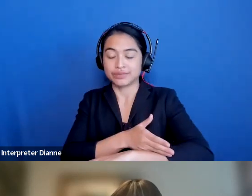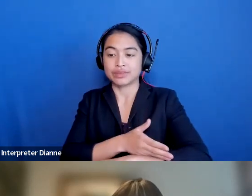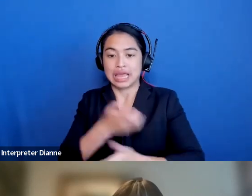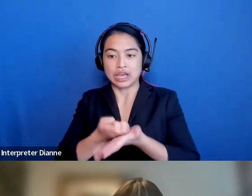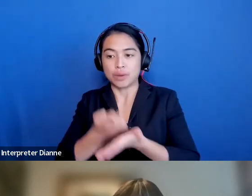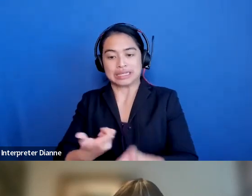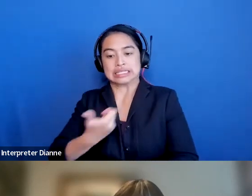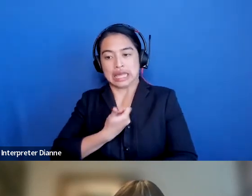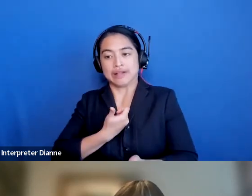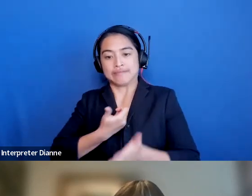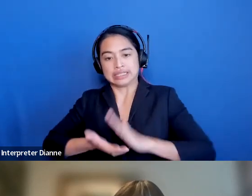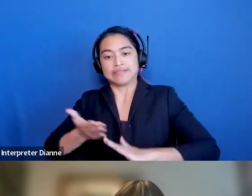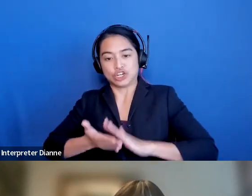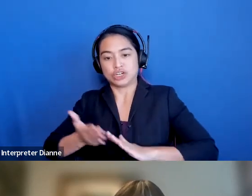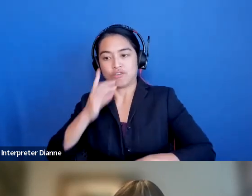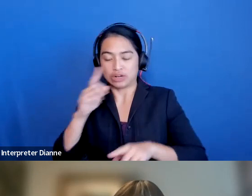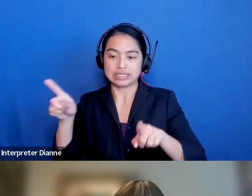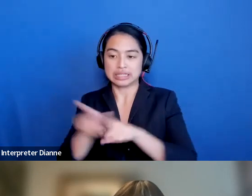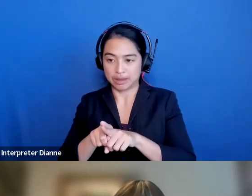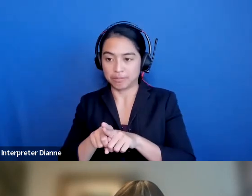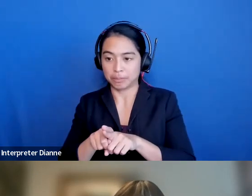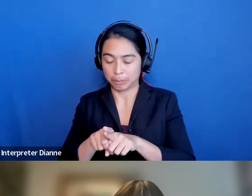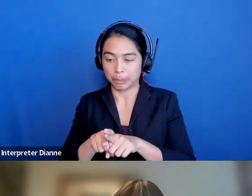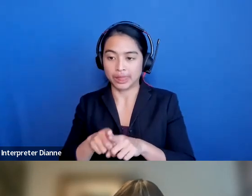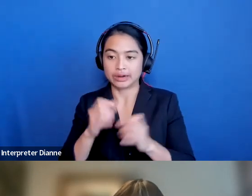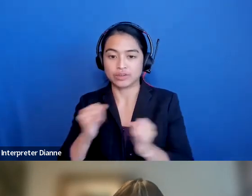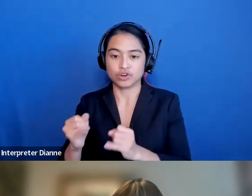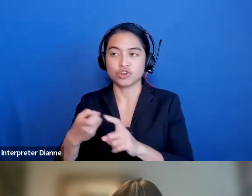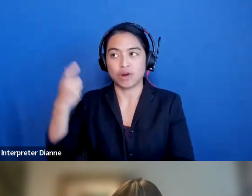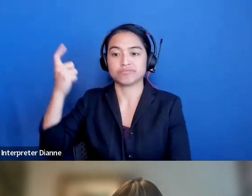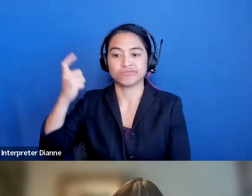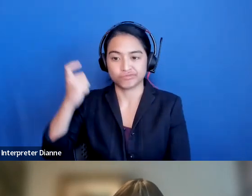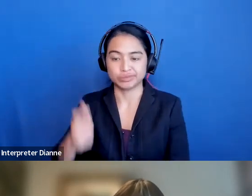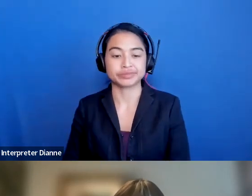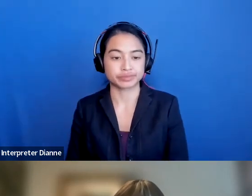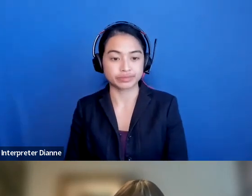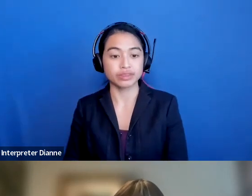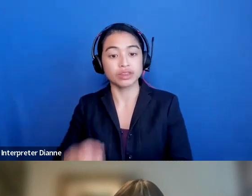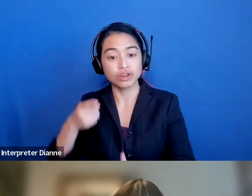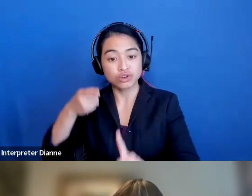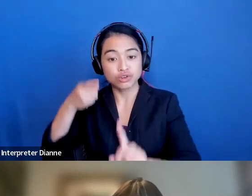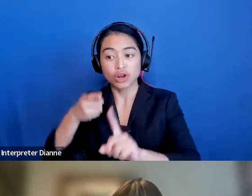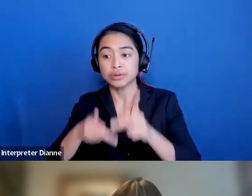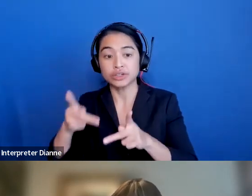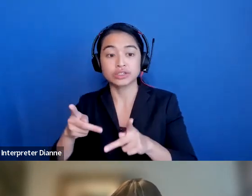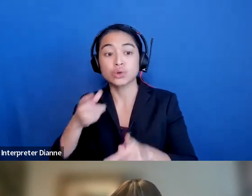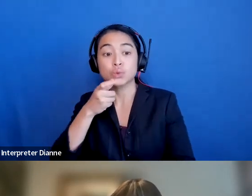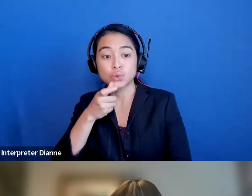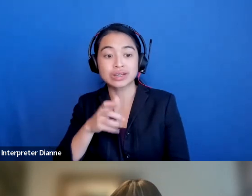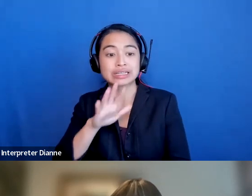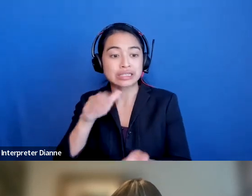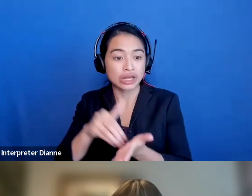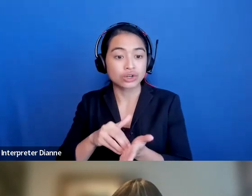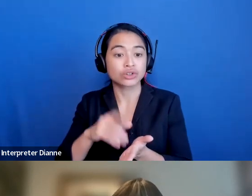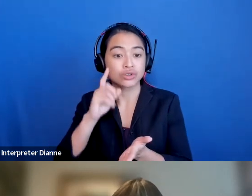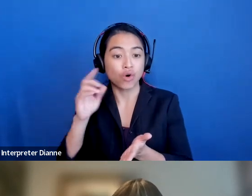self-sufficiency for those same individuals that are touched by the grantee network. Our target population or grantees are centers for